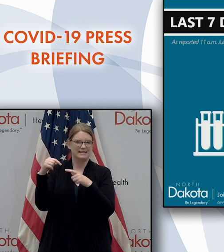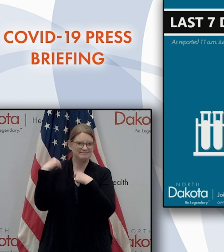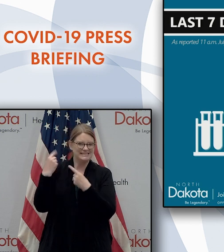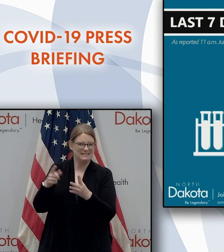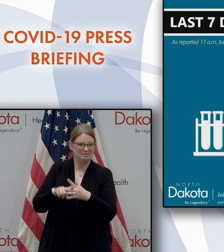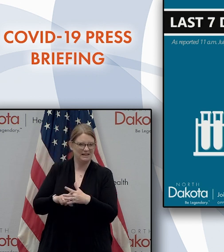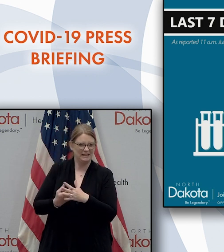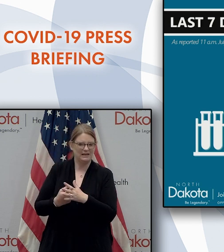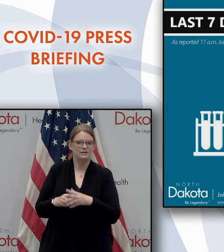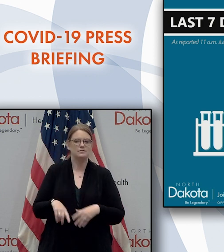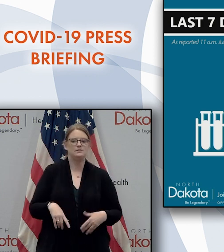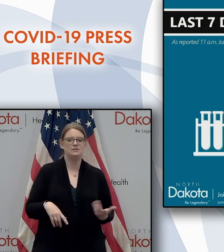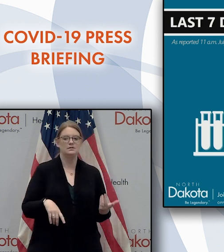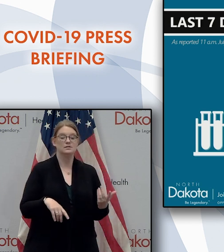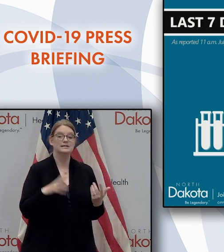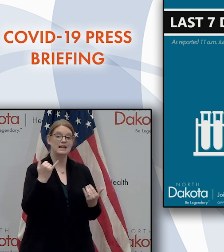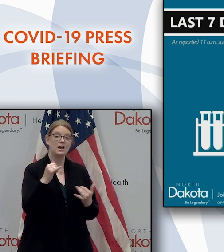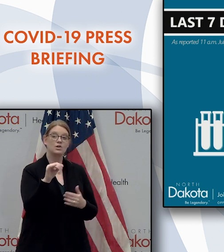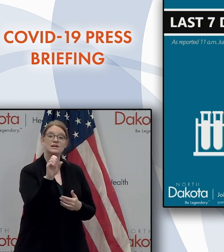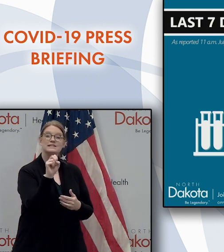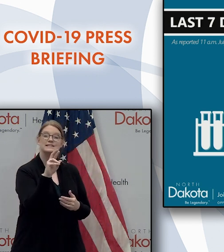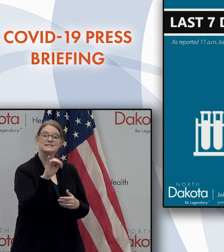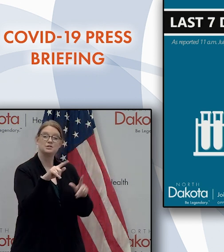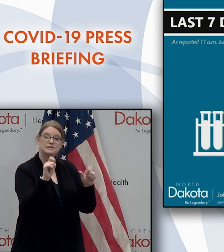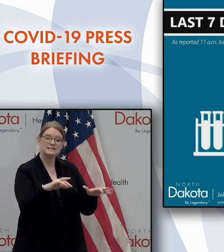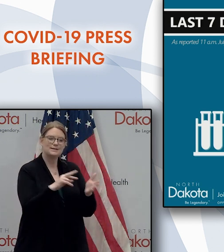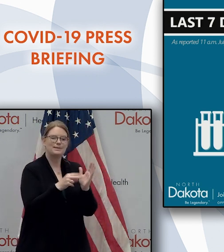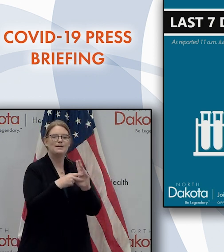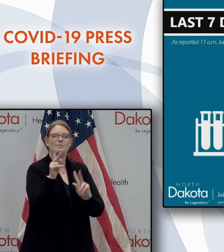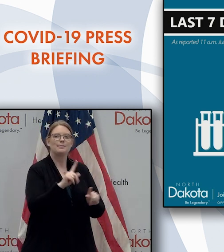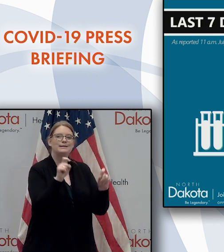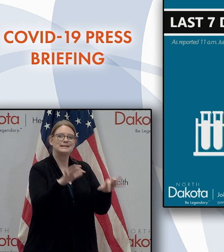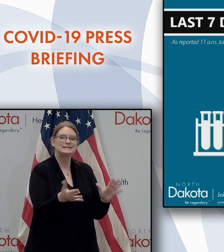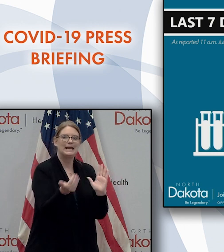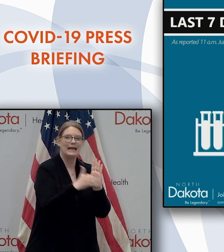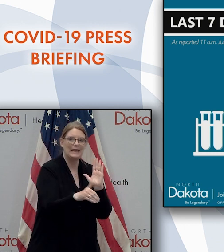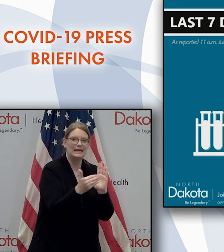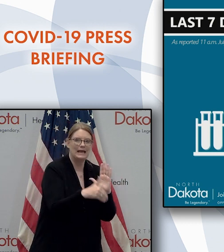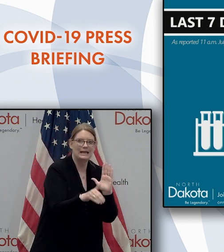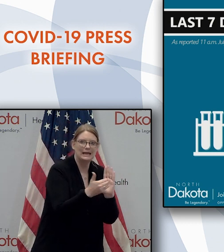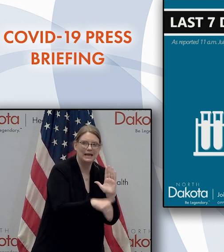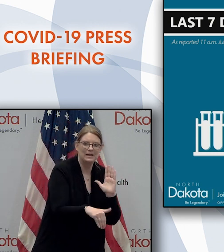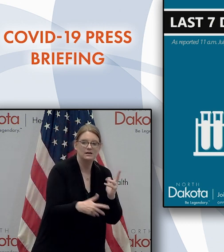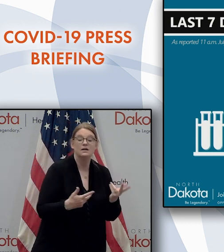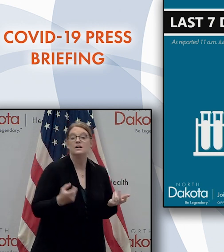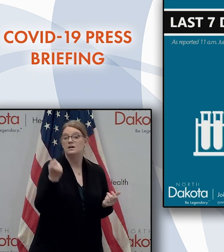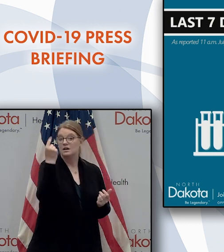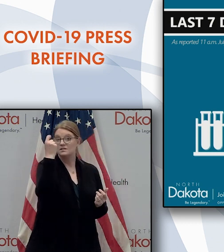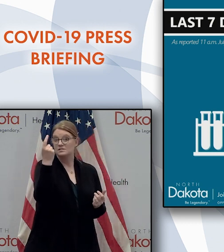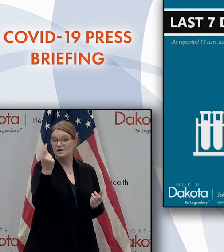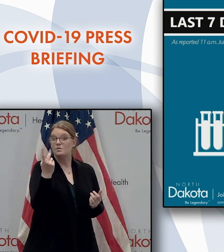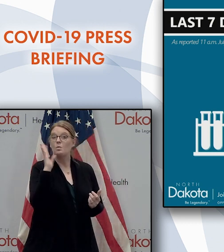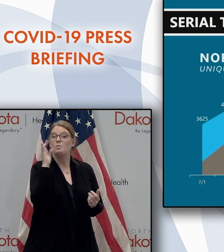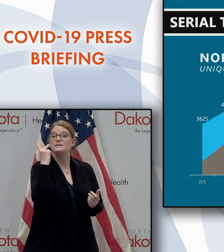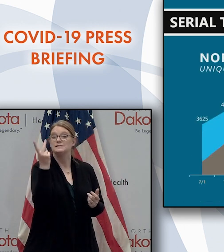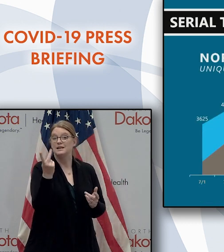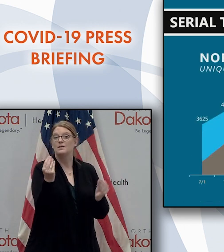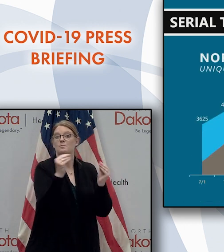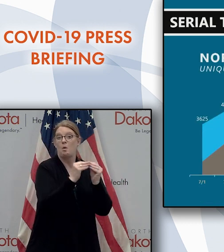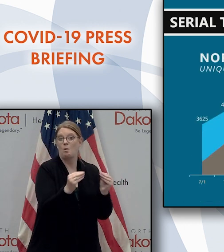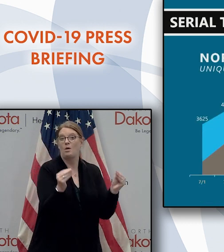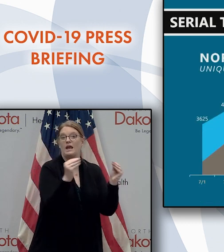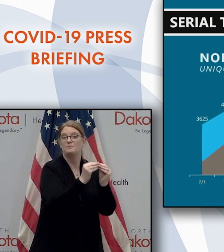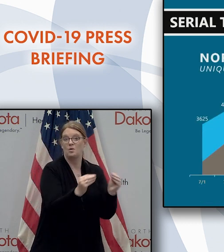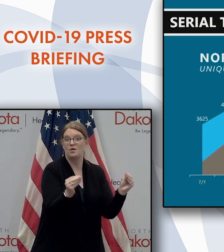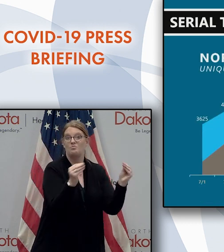testing, which is, again, important to what we're doing. We'll see more of the serial testing. As more and more North Dakotans get tested, we'll end up with more